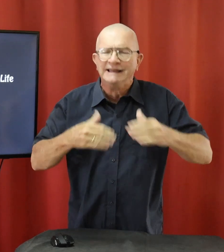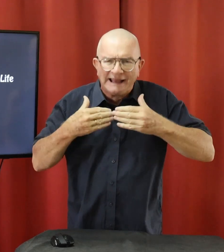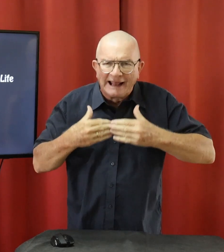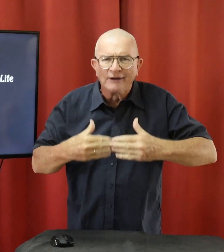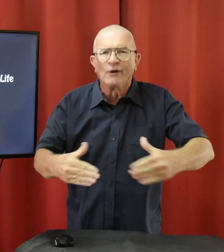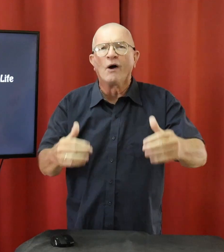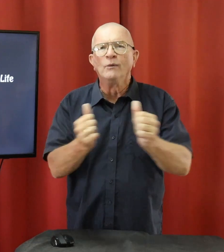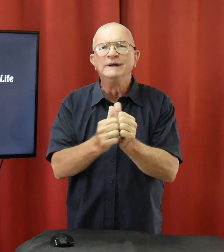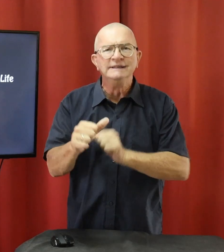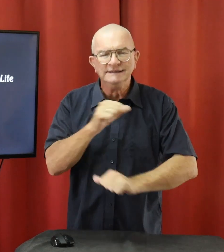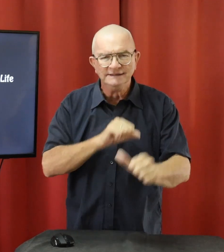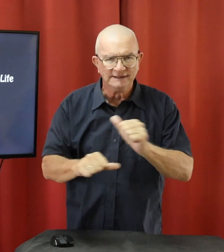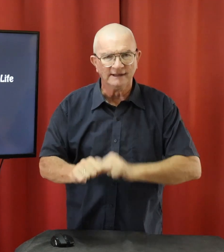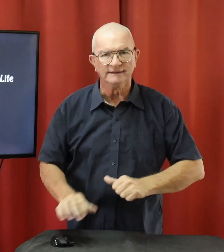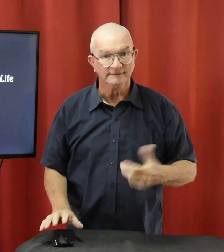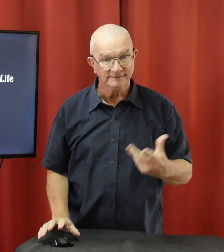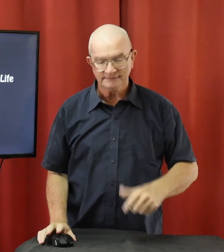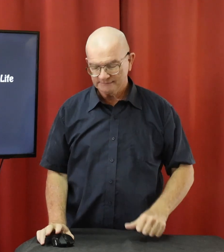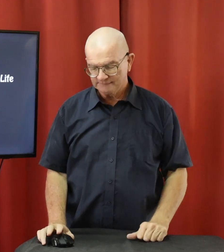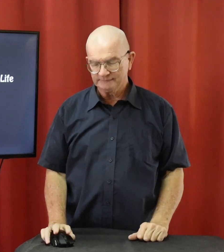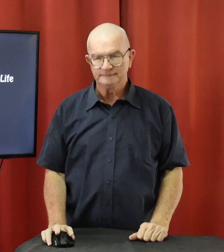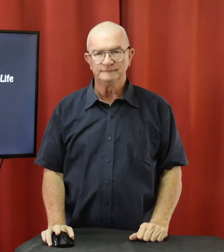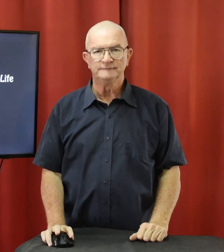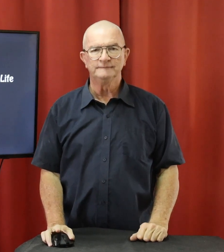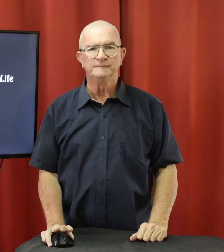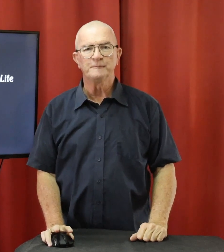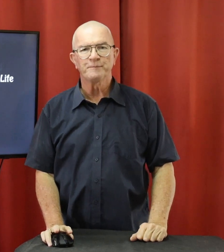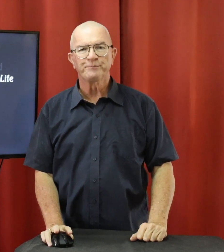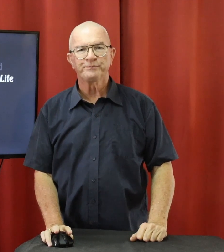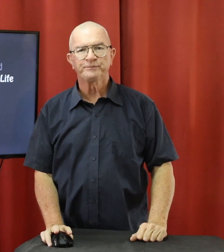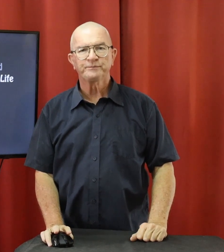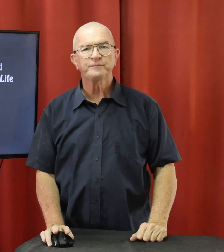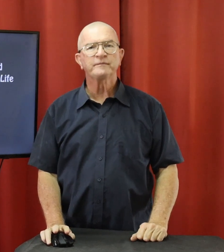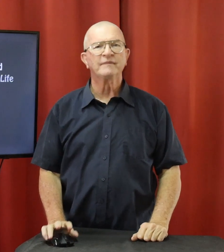Let us forgive each other and get along with each other.